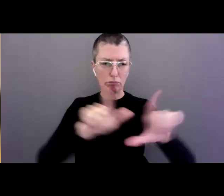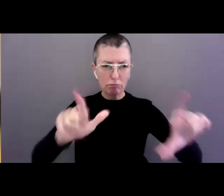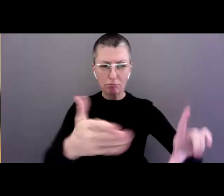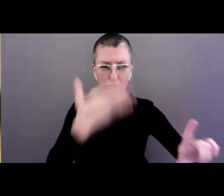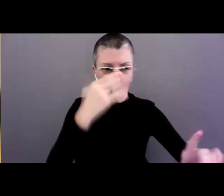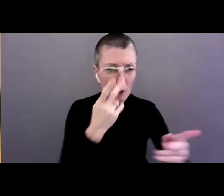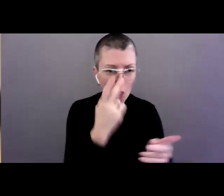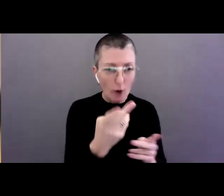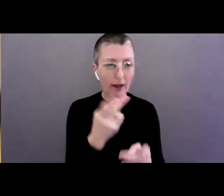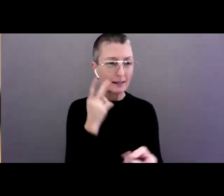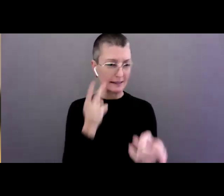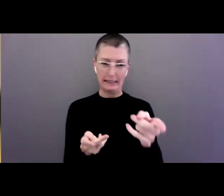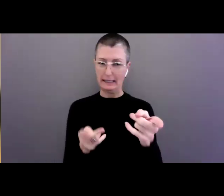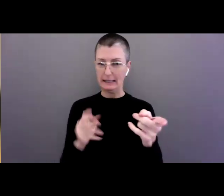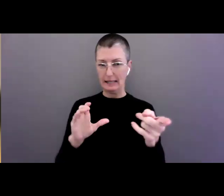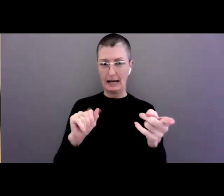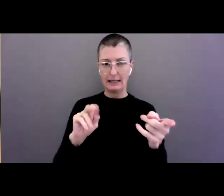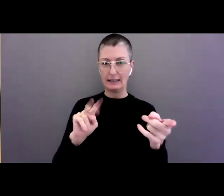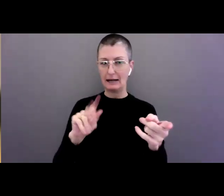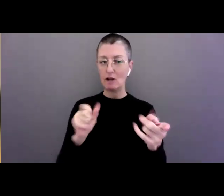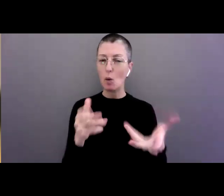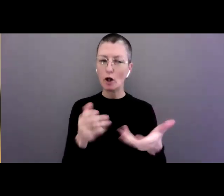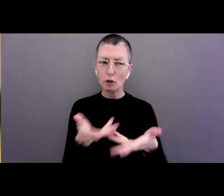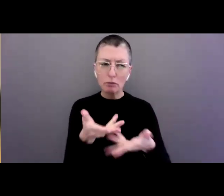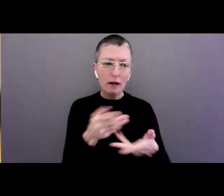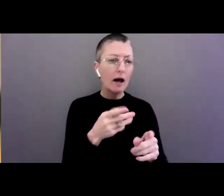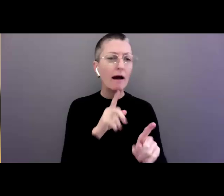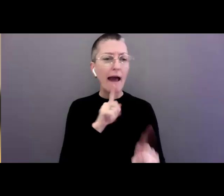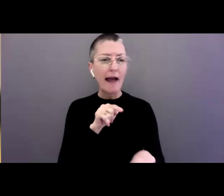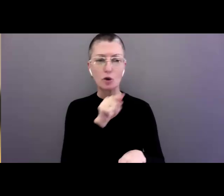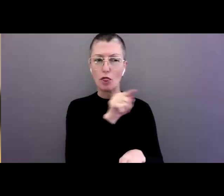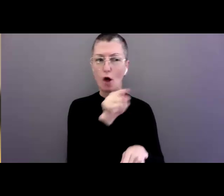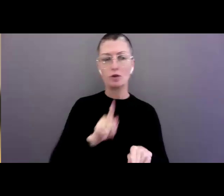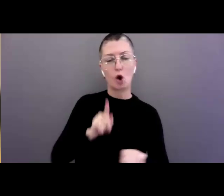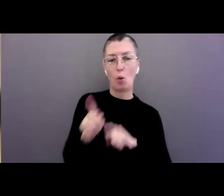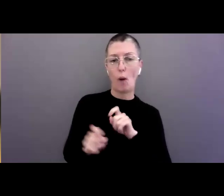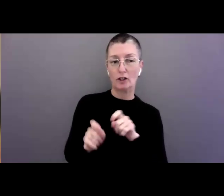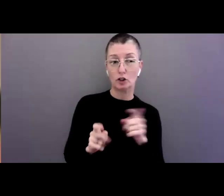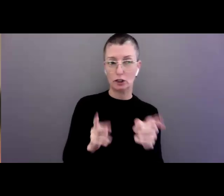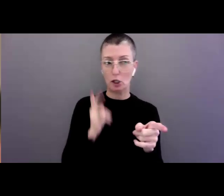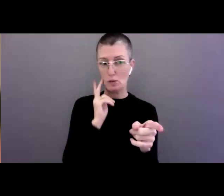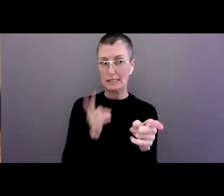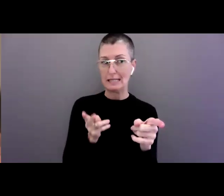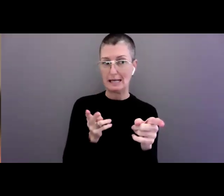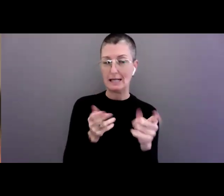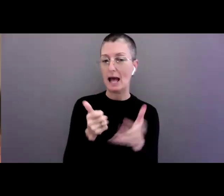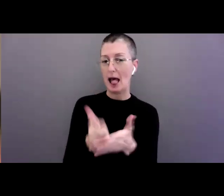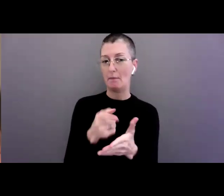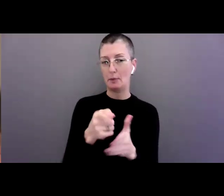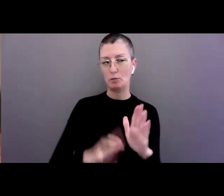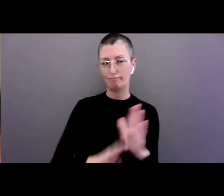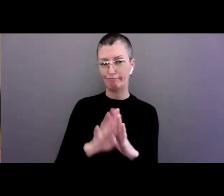this canvas and engage with it and answer these questions that you see on the screen to help you build your own